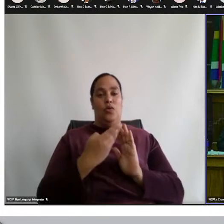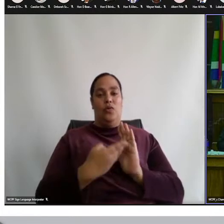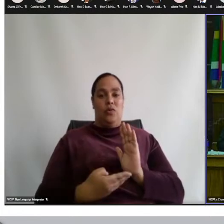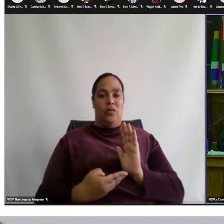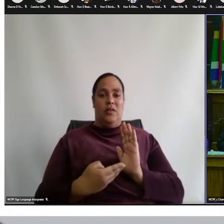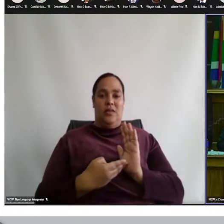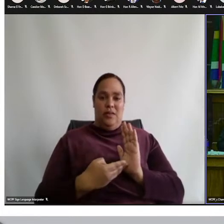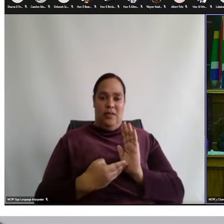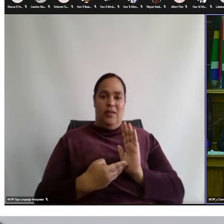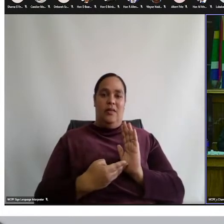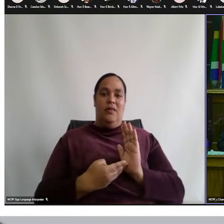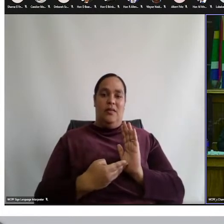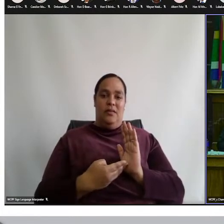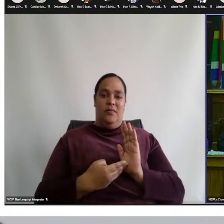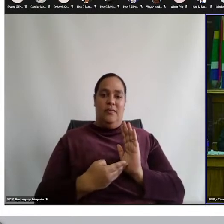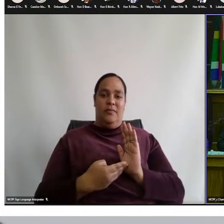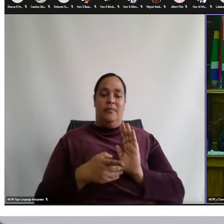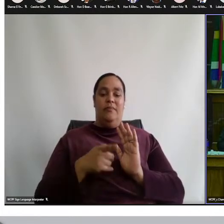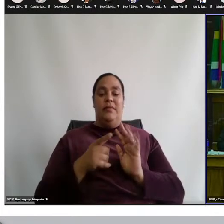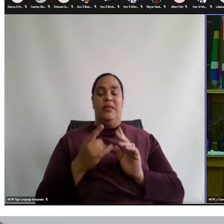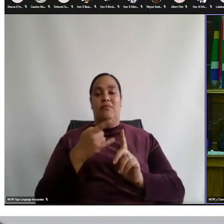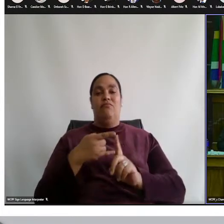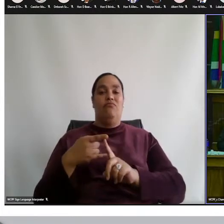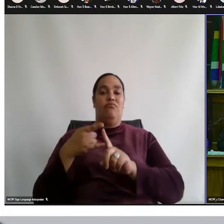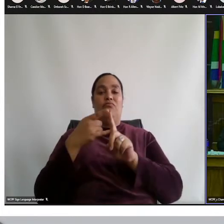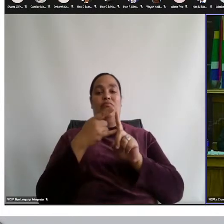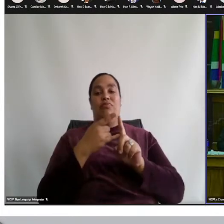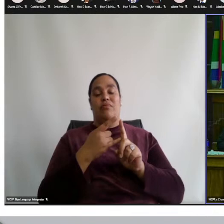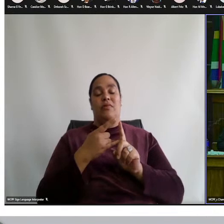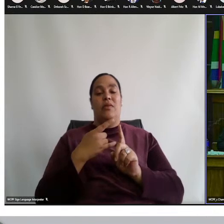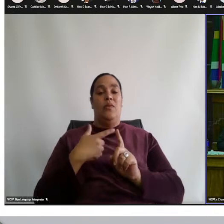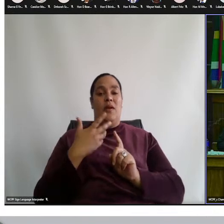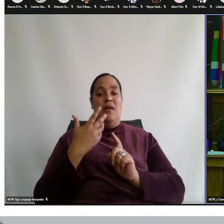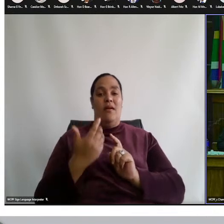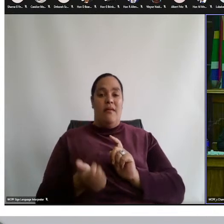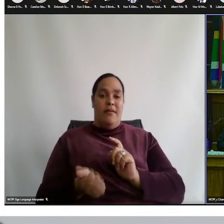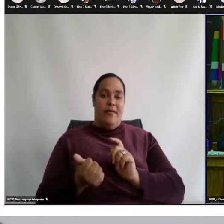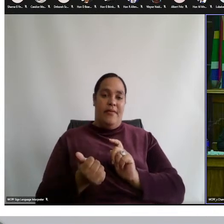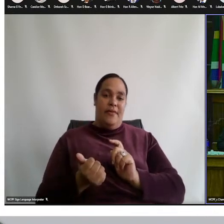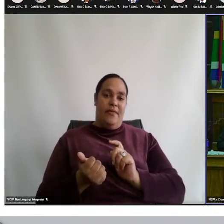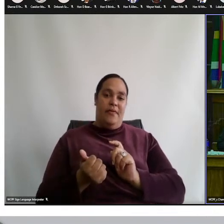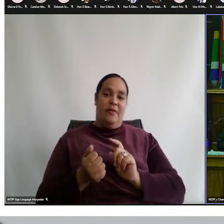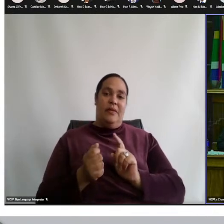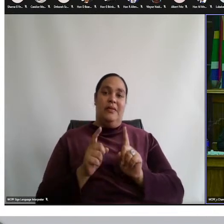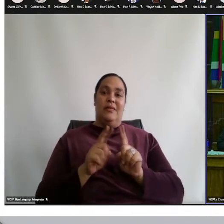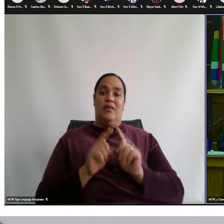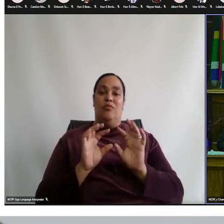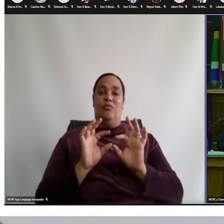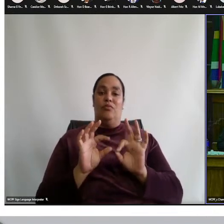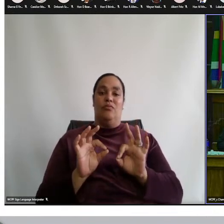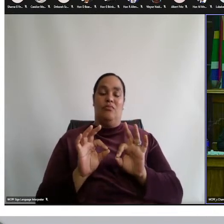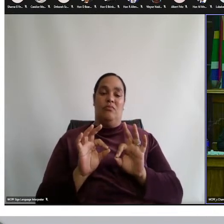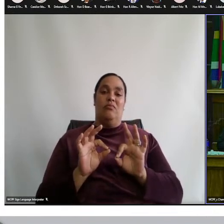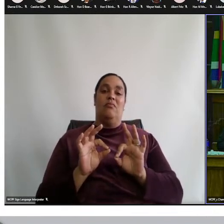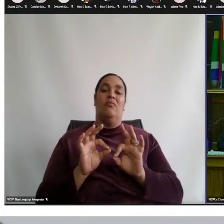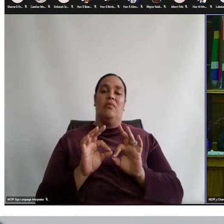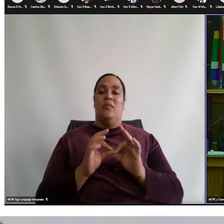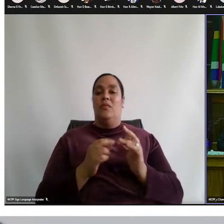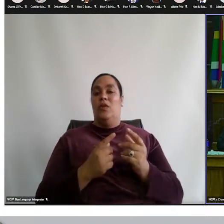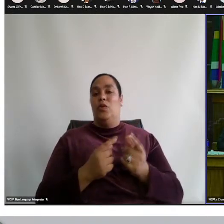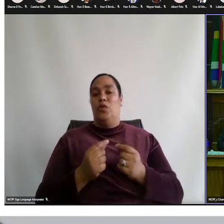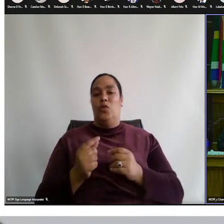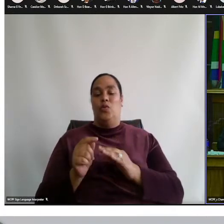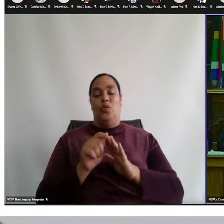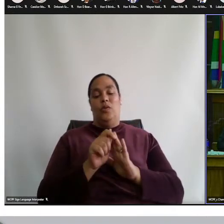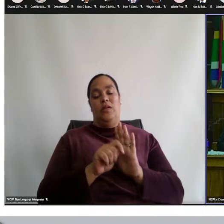these hybrid sessions, and of course, this hybrid session is conducted in terms